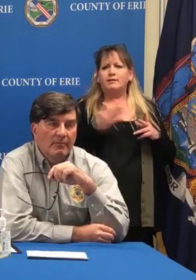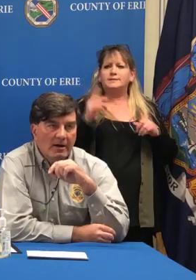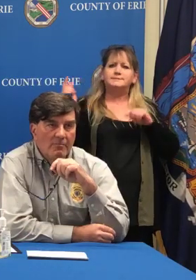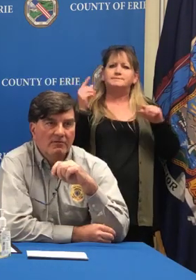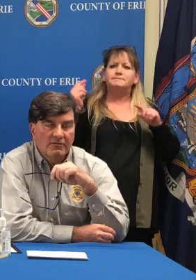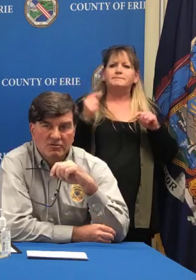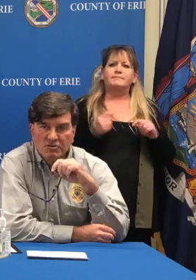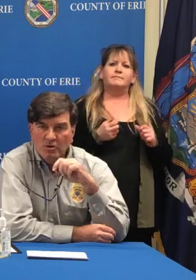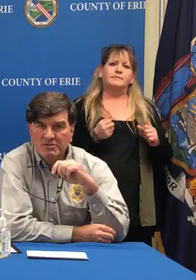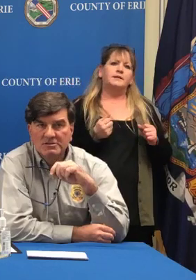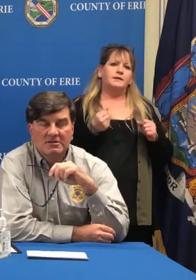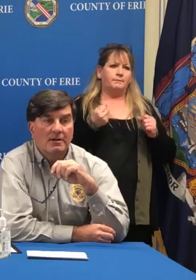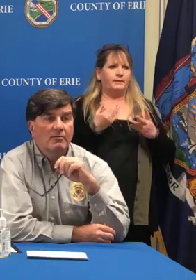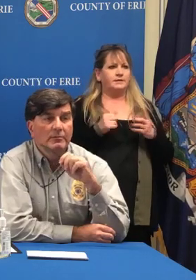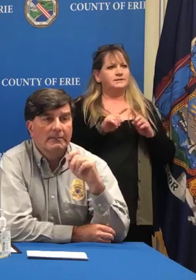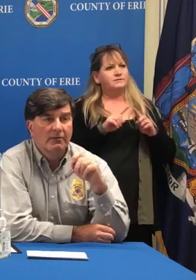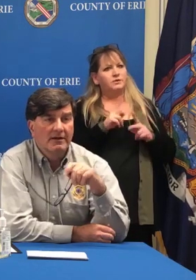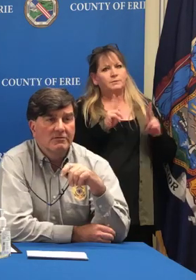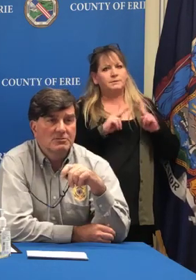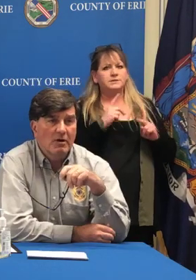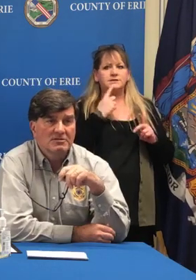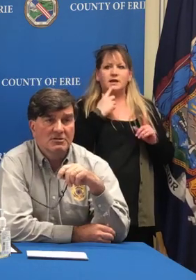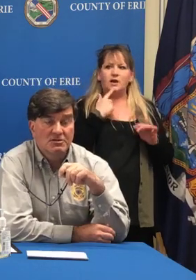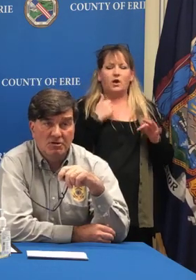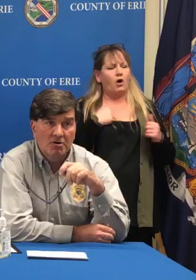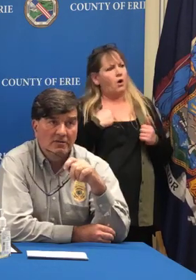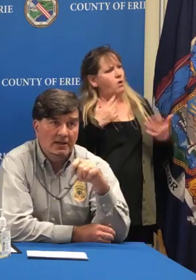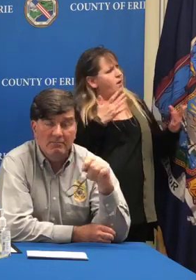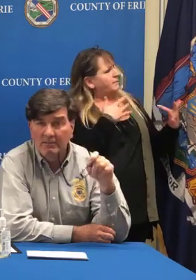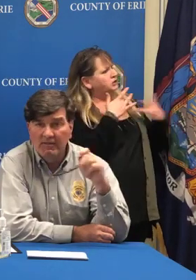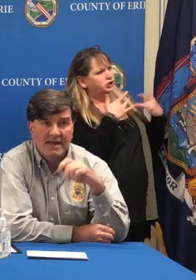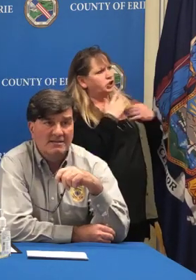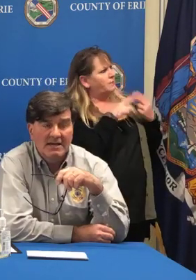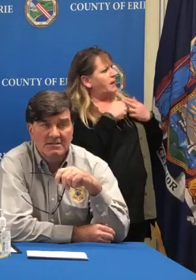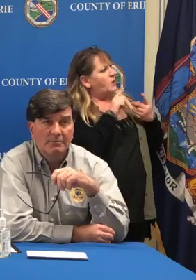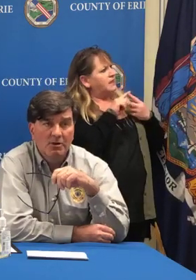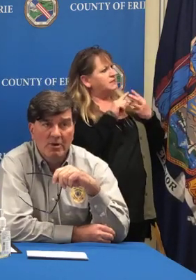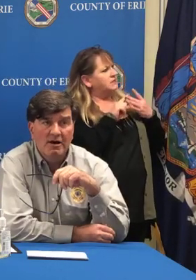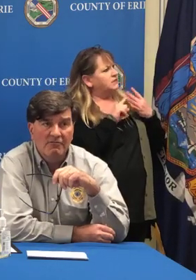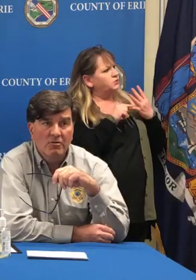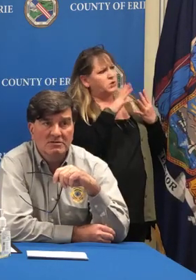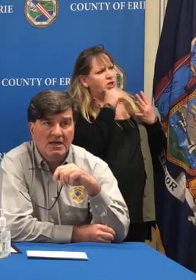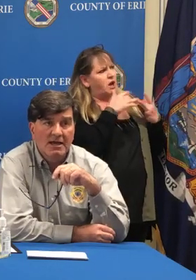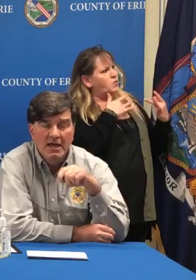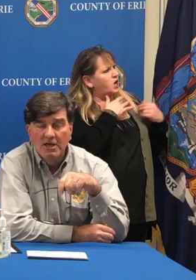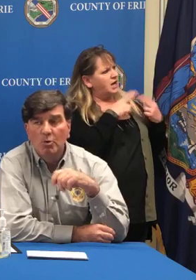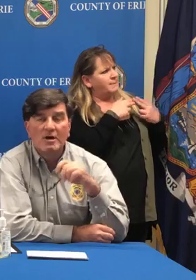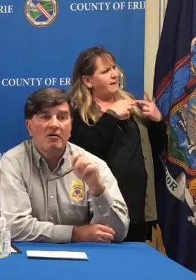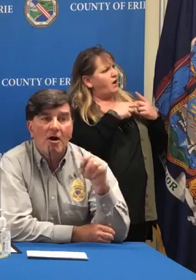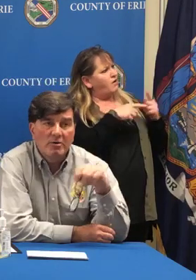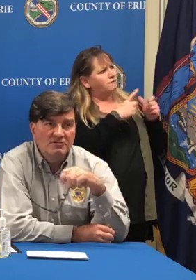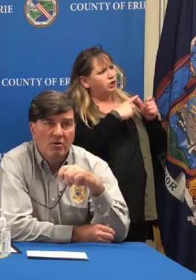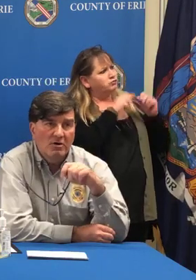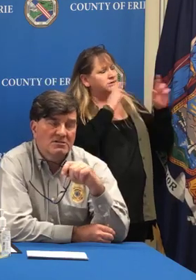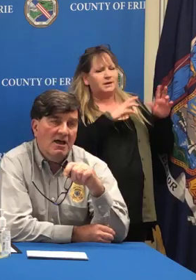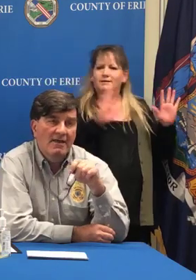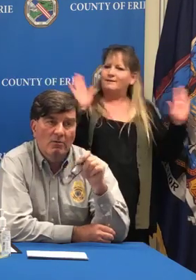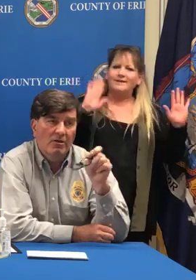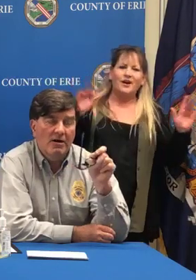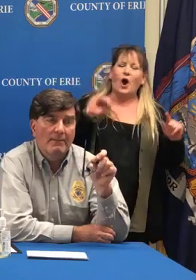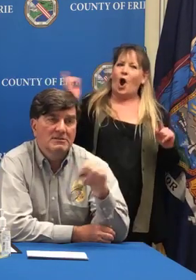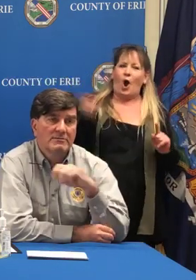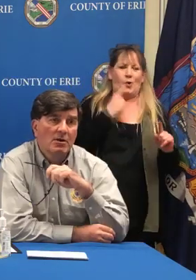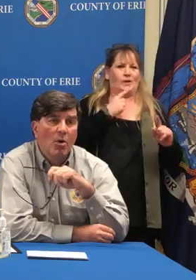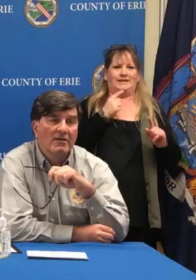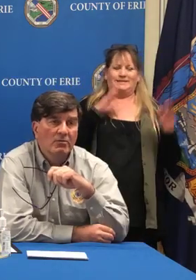from a number of different sources, a number of people that have expressed concern that maybe that's not something we are focused on. We are always focused on that,